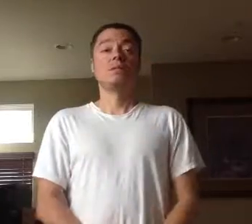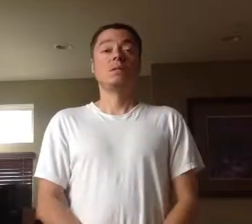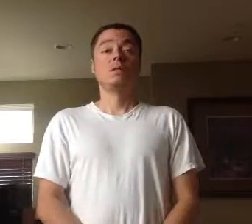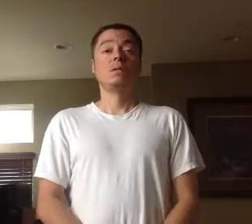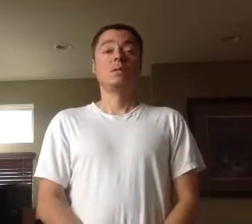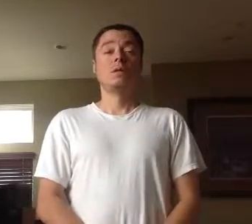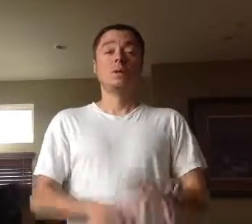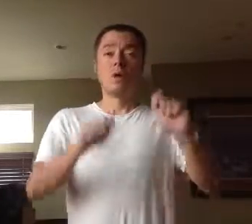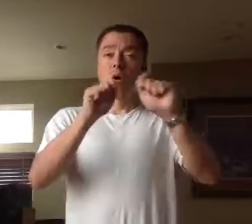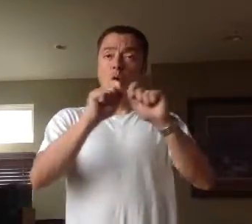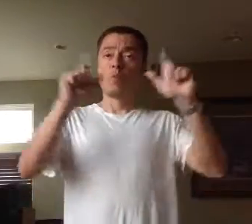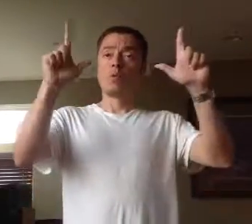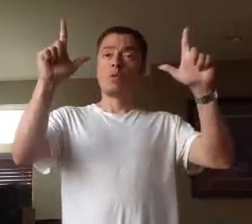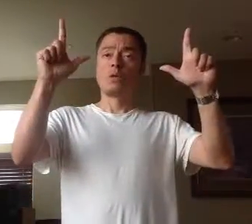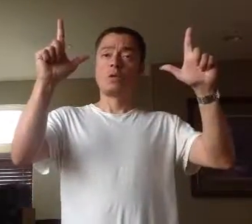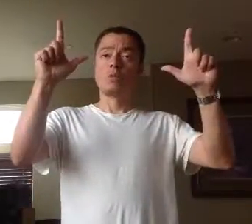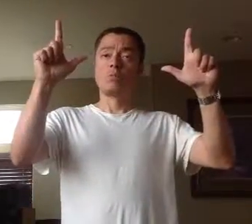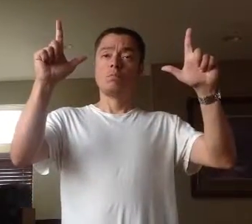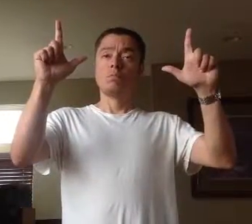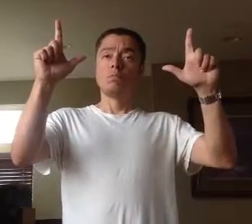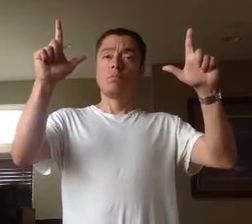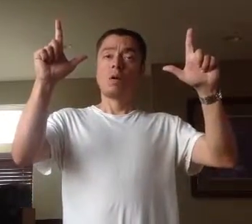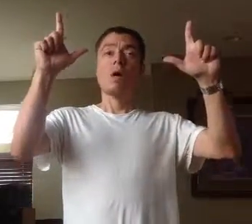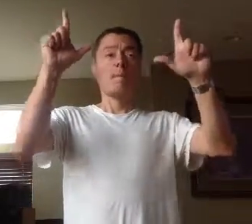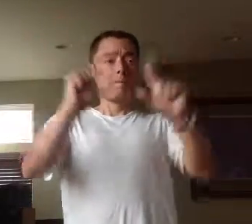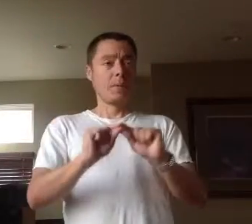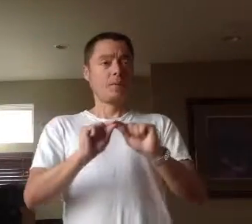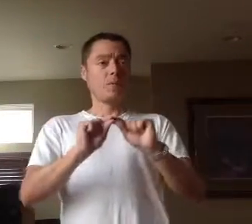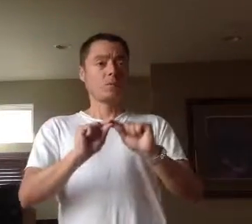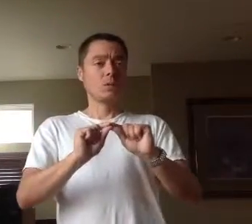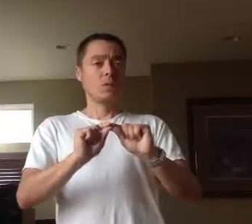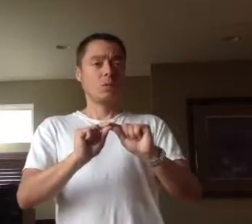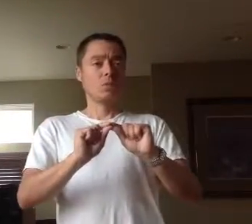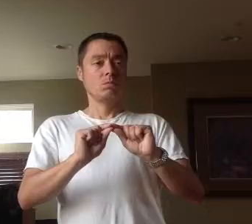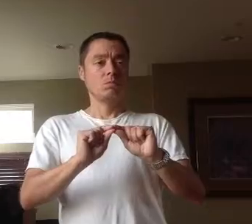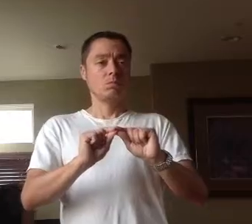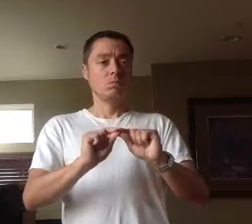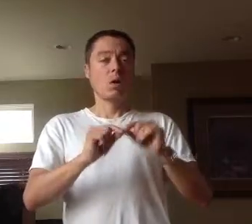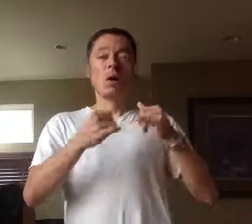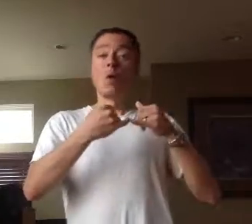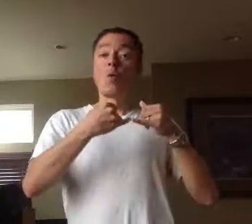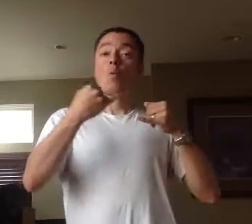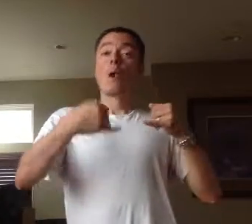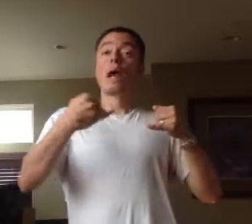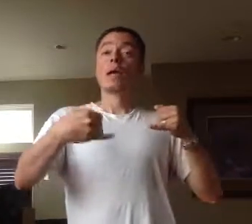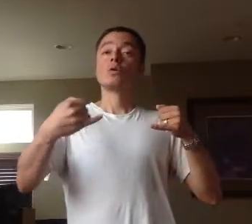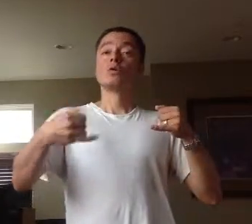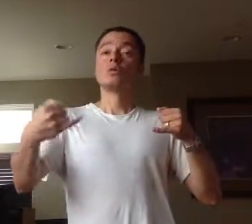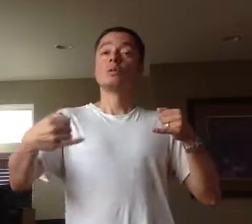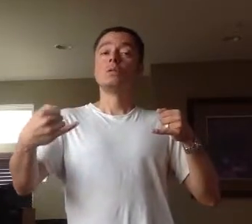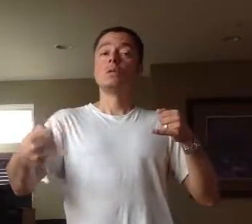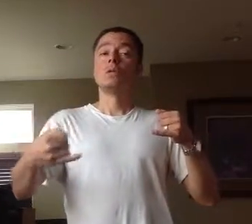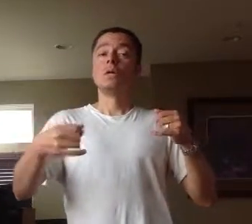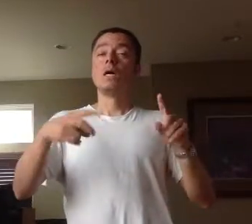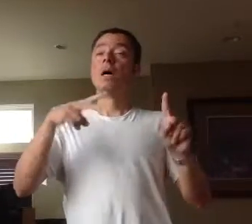Open window. Minimize window. Wires. Plug in.